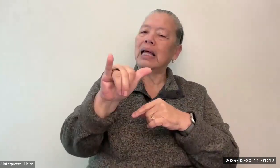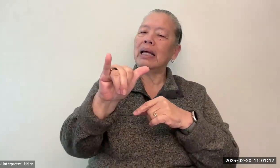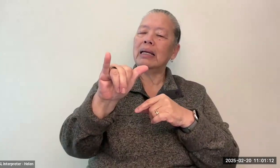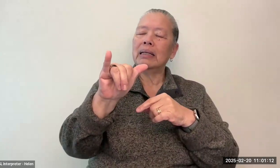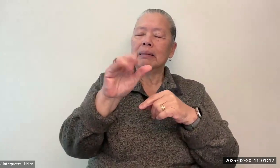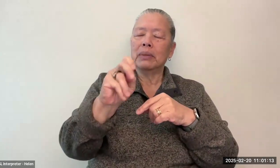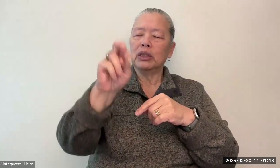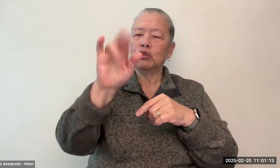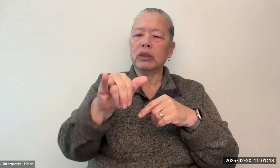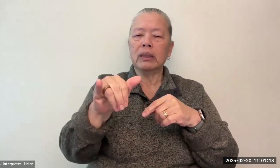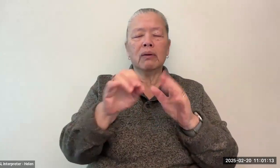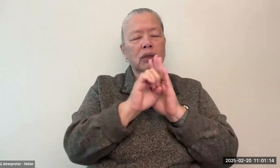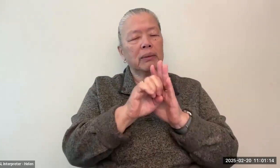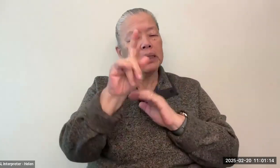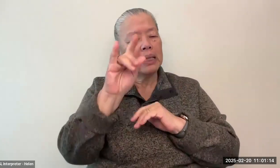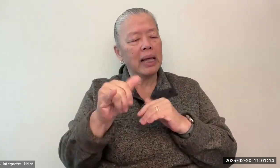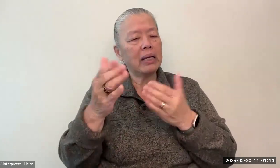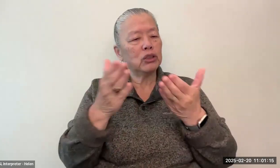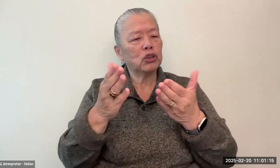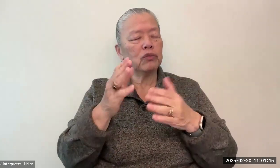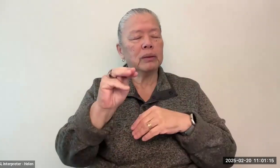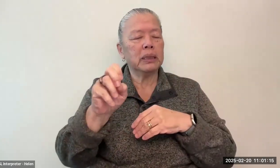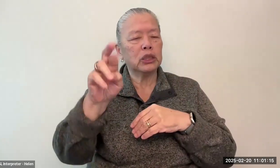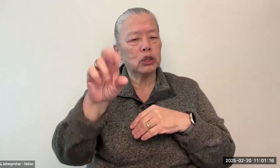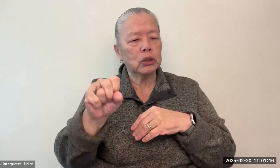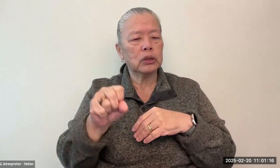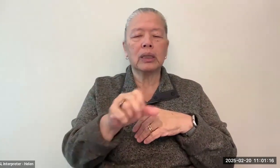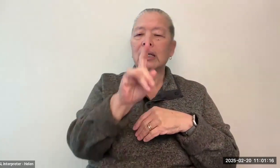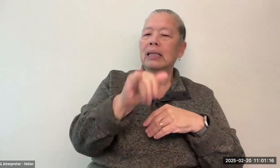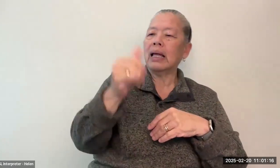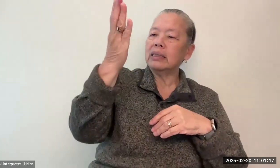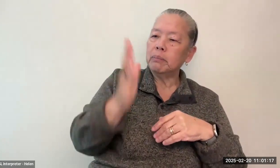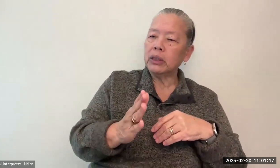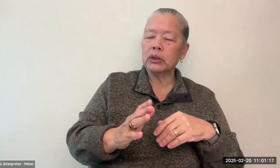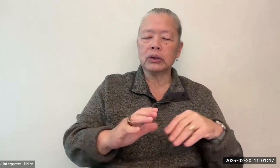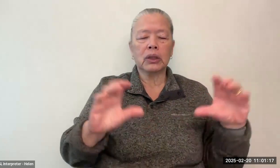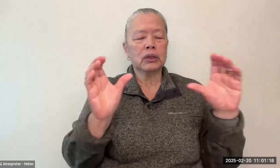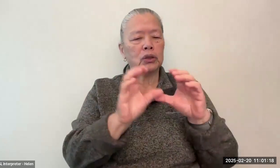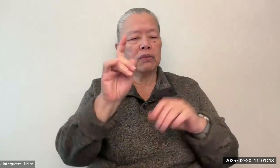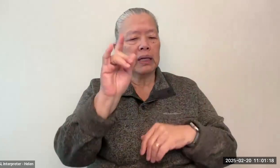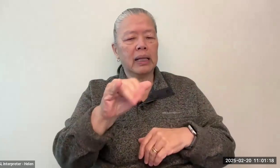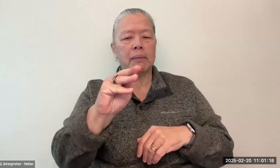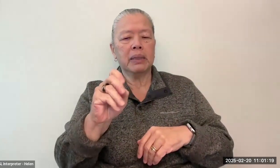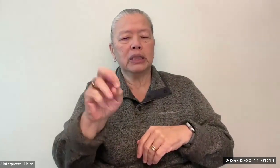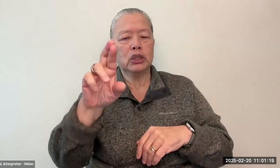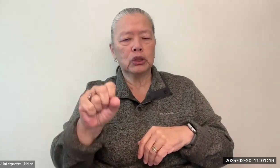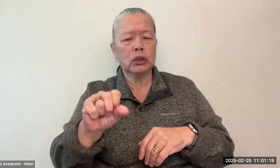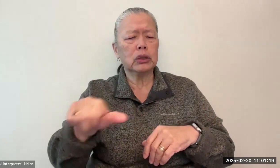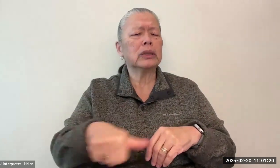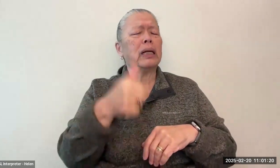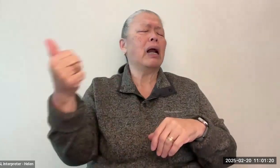as lay servant ministers, lay speakers, certified lay ministers, and other lay ministries.